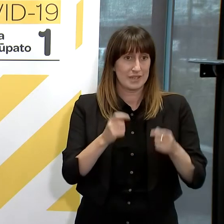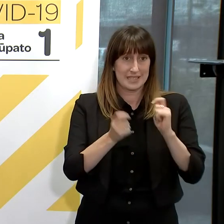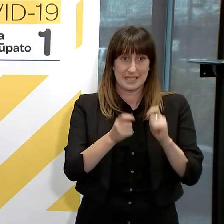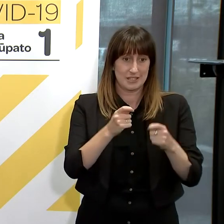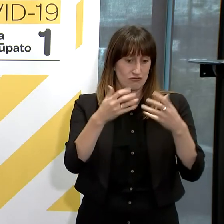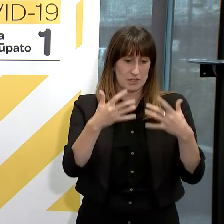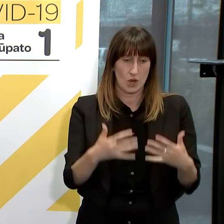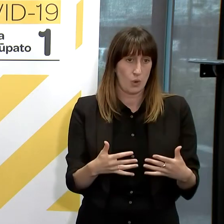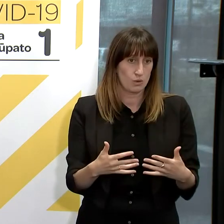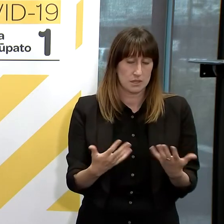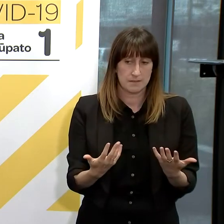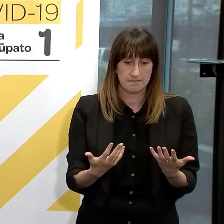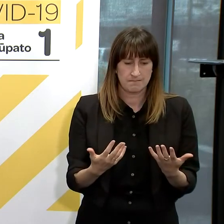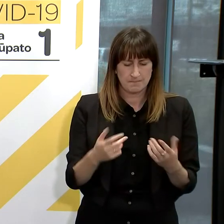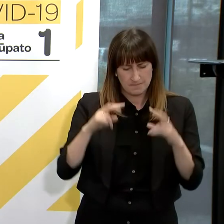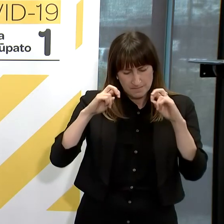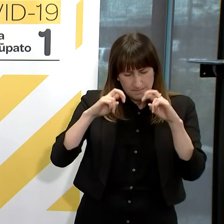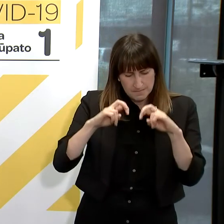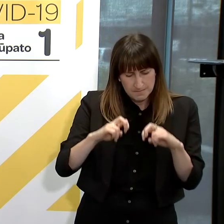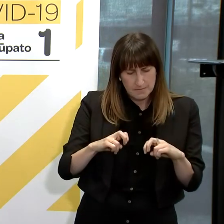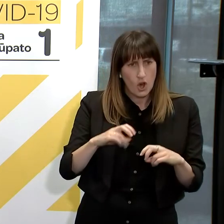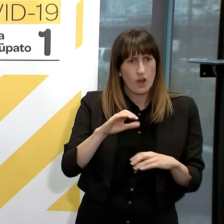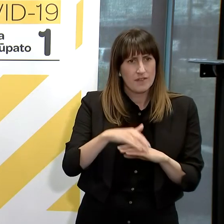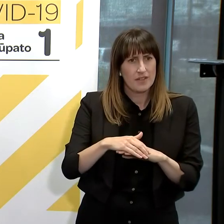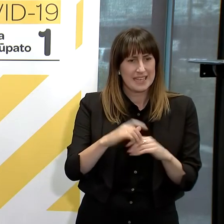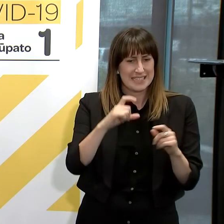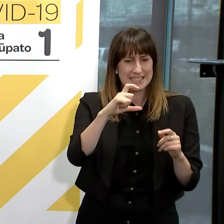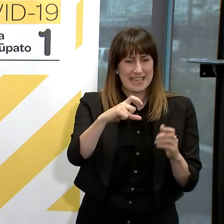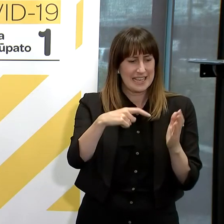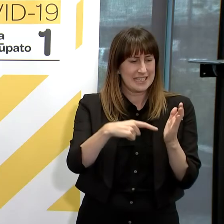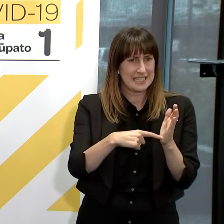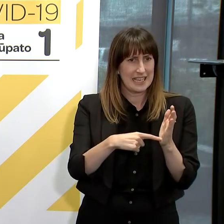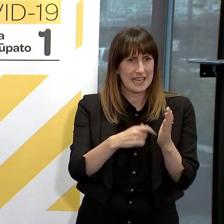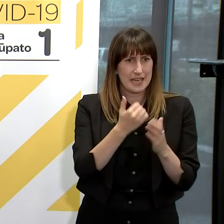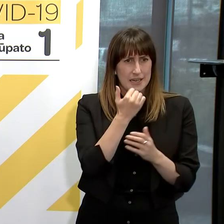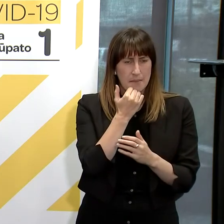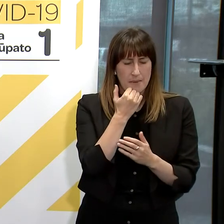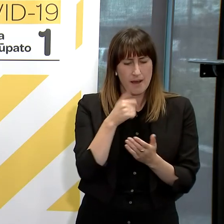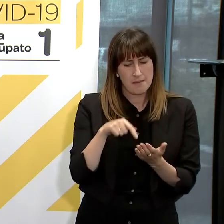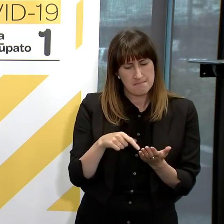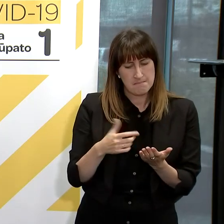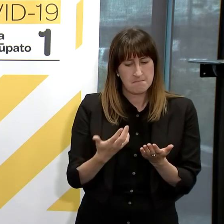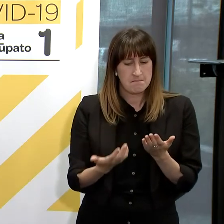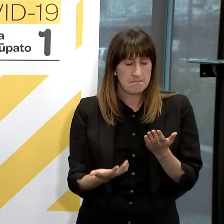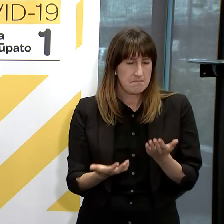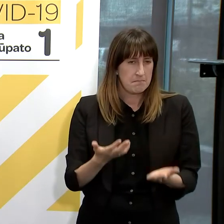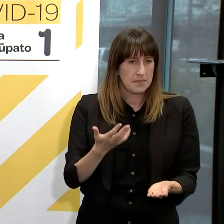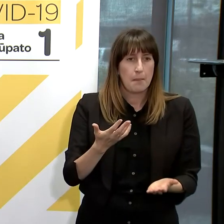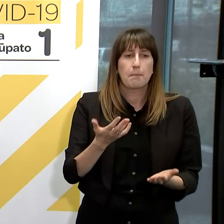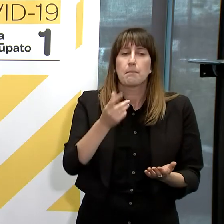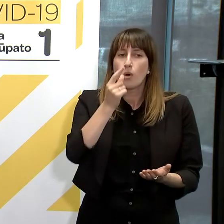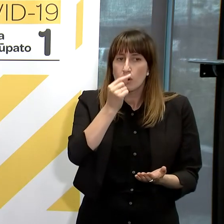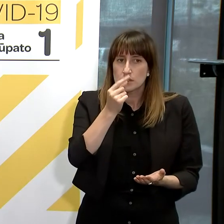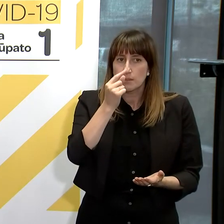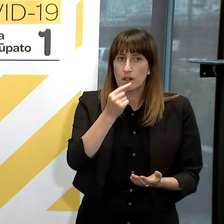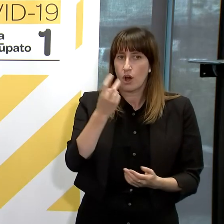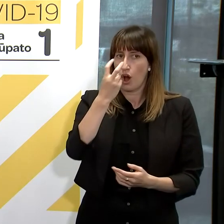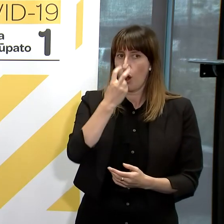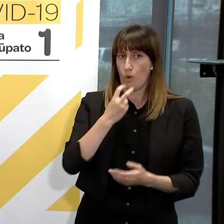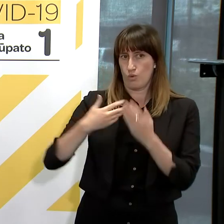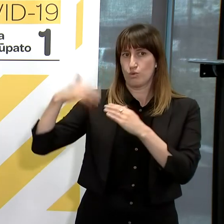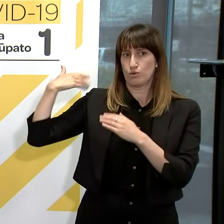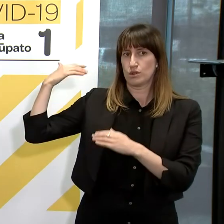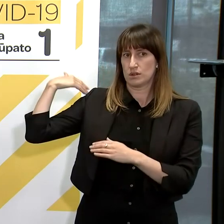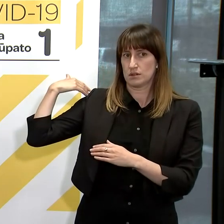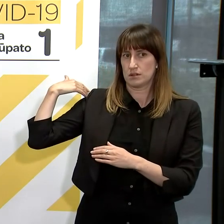that with those CT values, it may be that this person could be a historic case, but we cannot rule